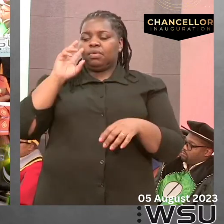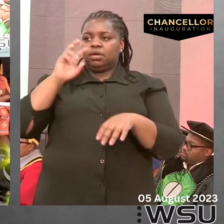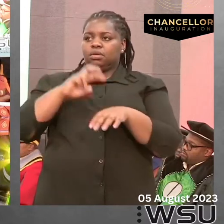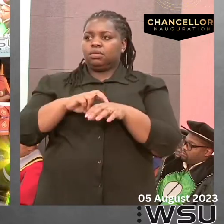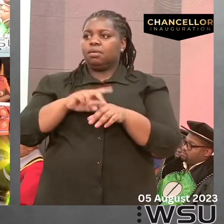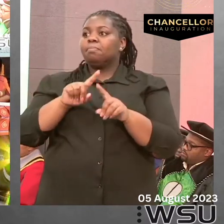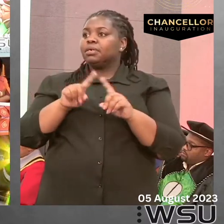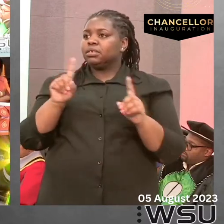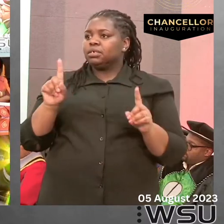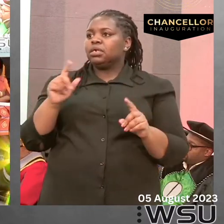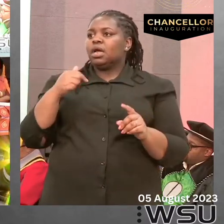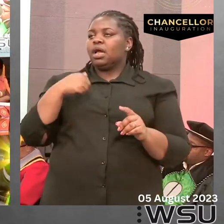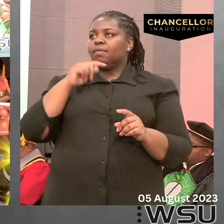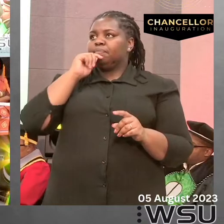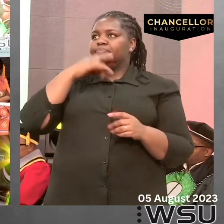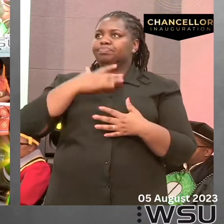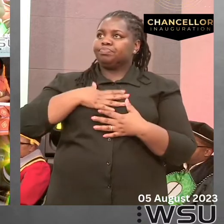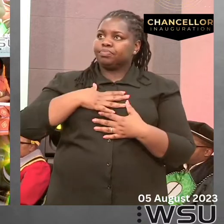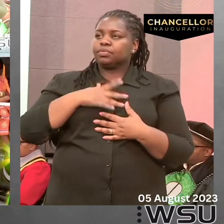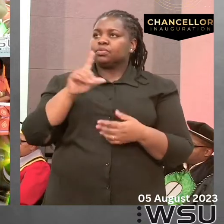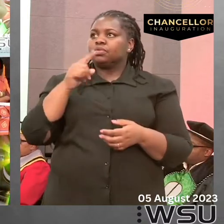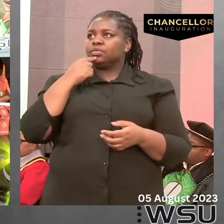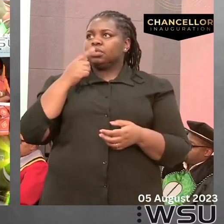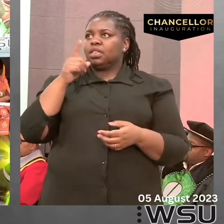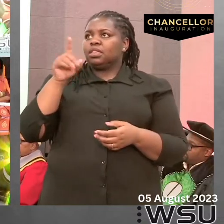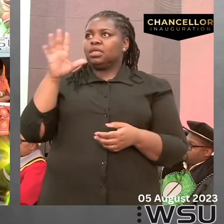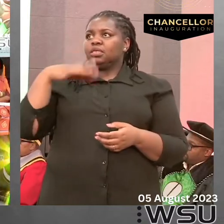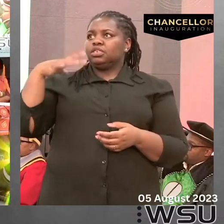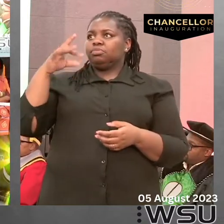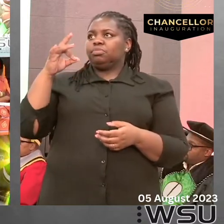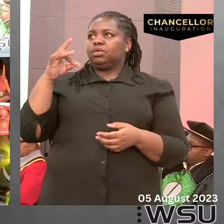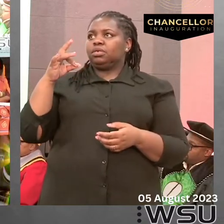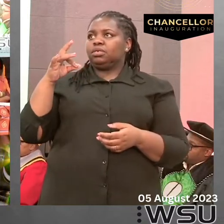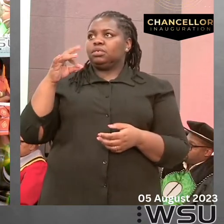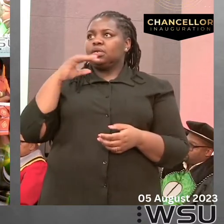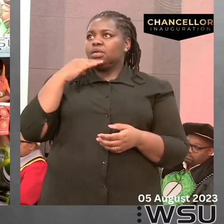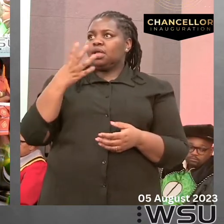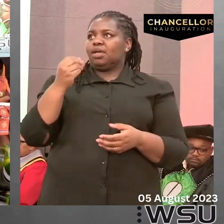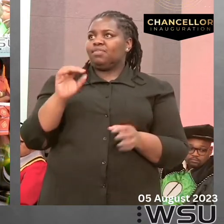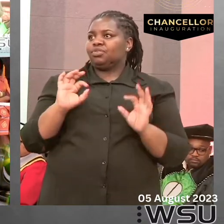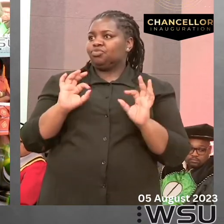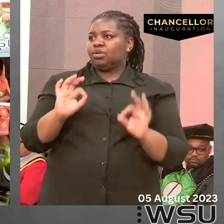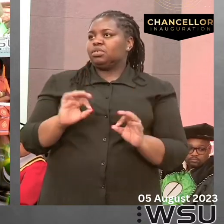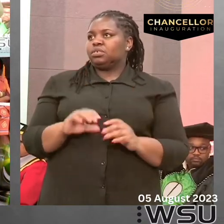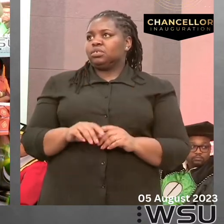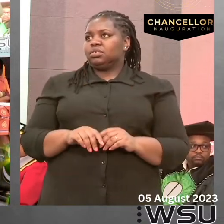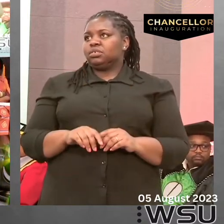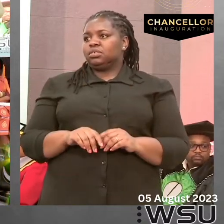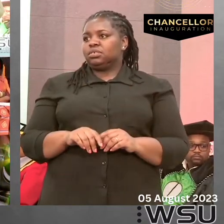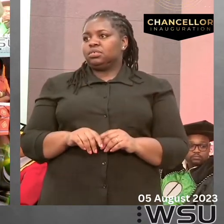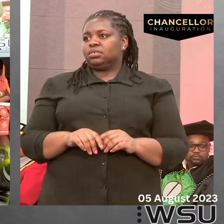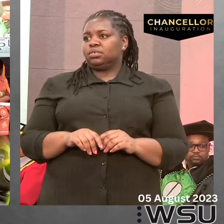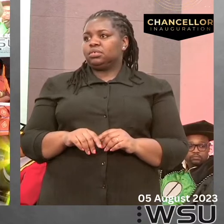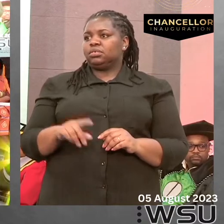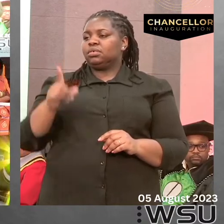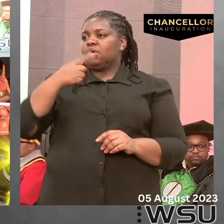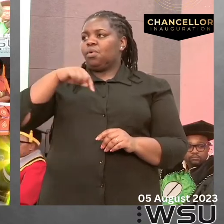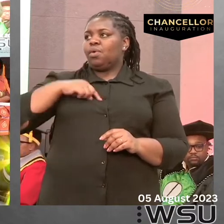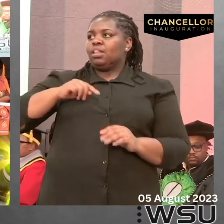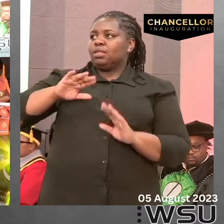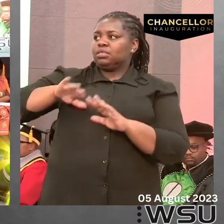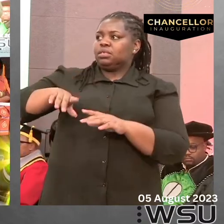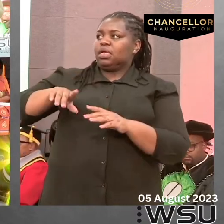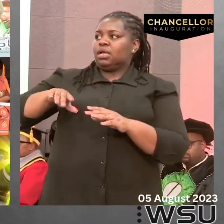But I'm pleased to say that that spirit of Shabane Manganya never died. We who stayed behind, we